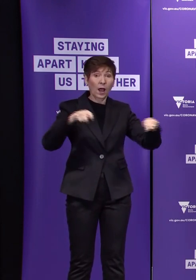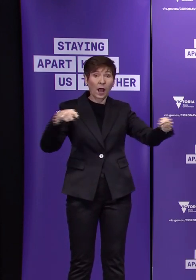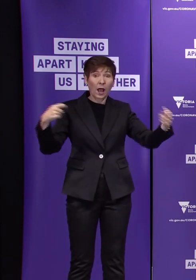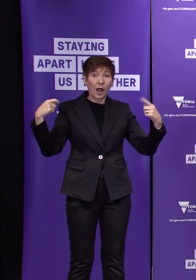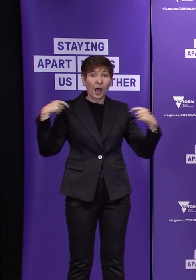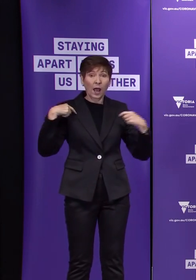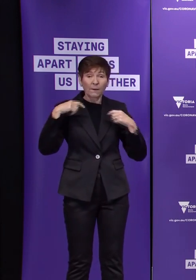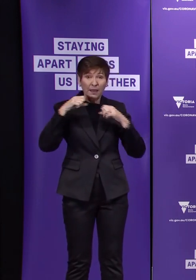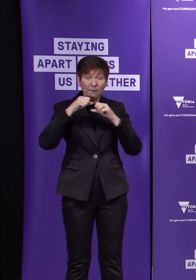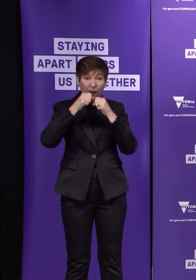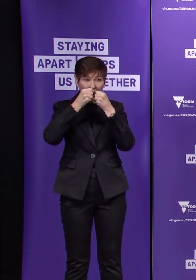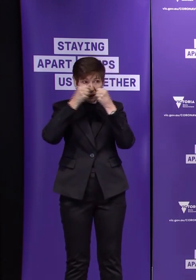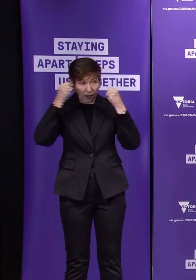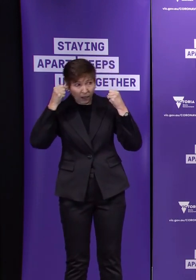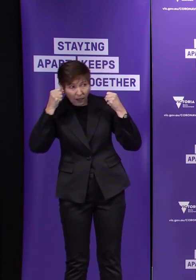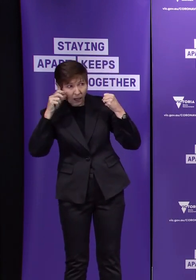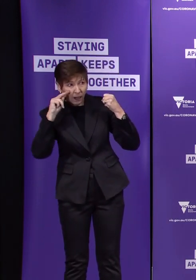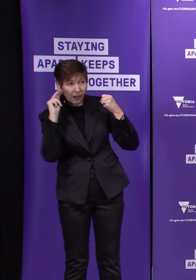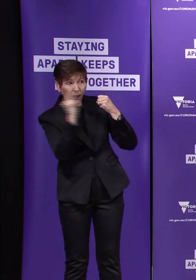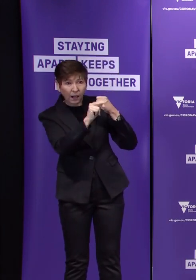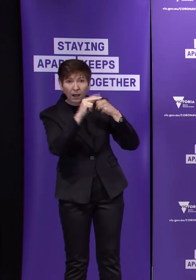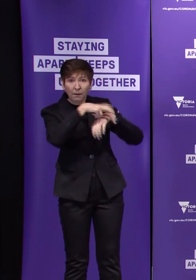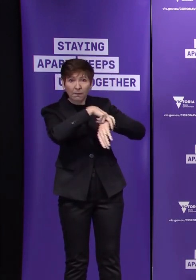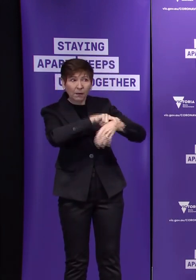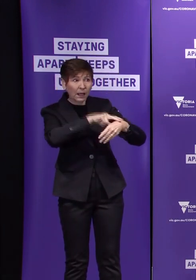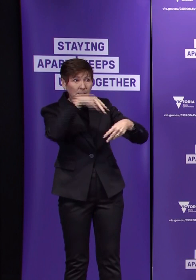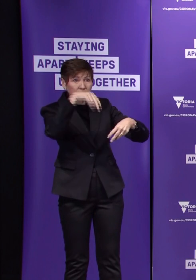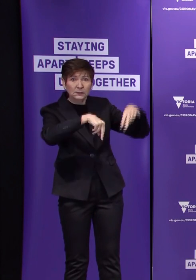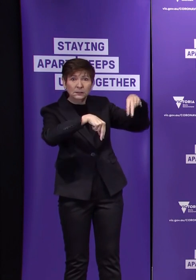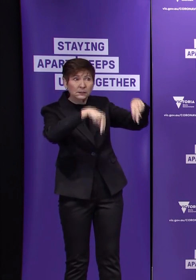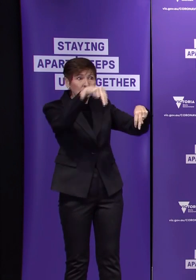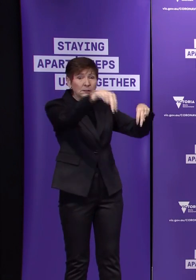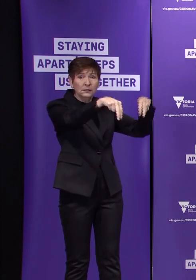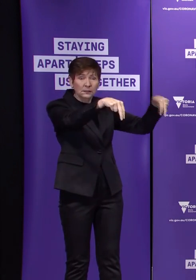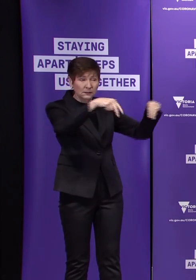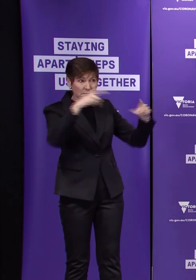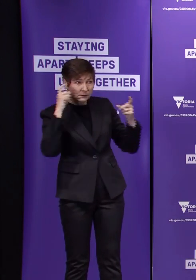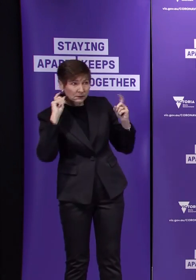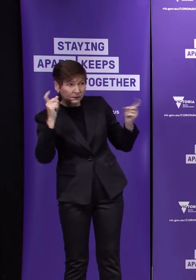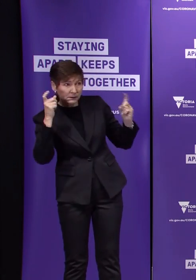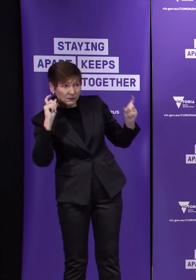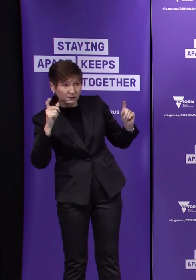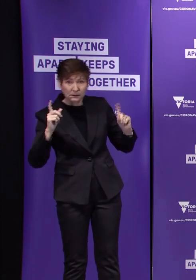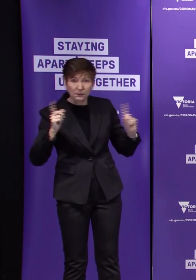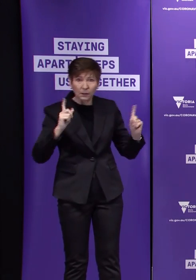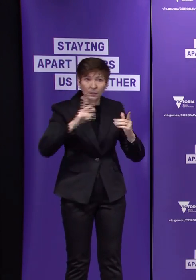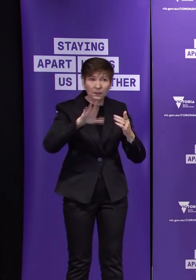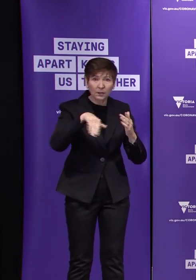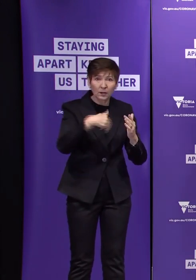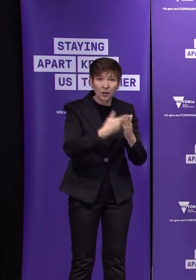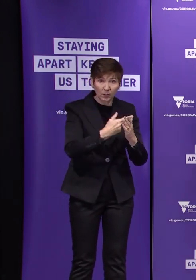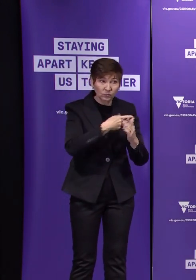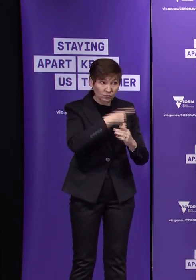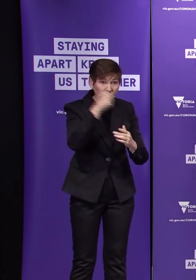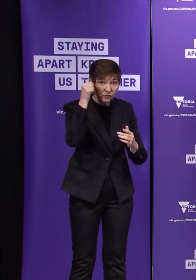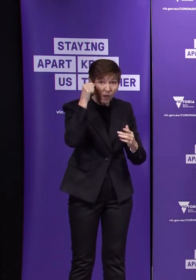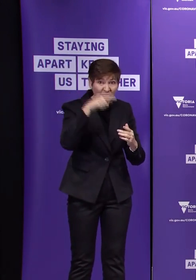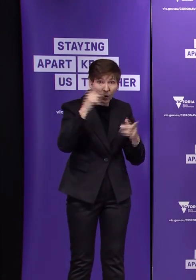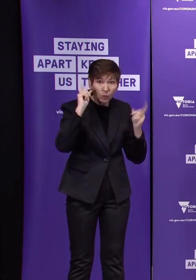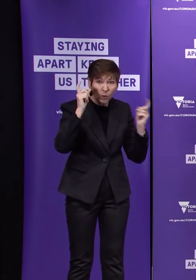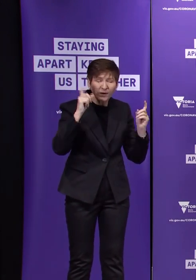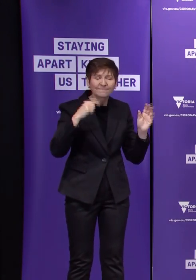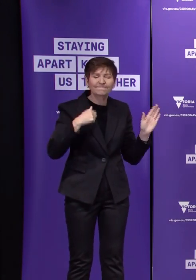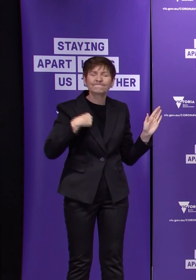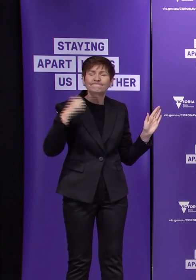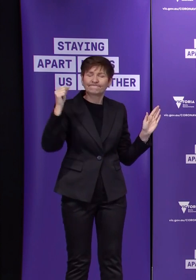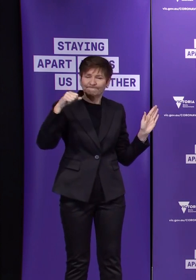something beyond private security. Sure, I certainly can, and that's why my latest advice, as I said literally an hour or so ago, ambulance